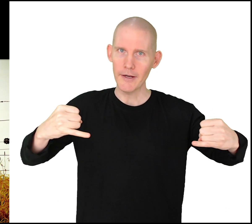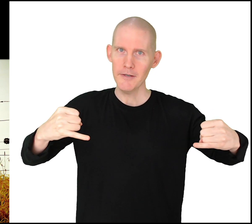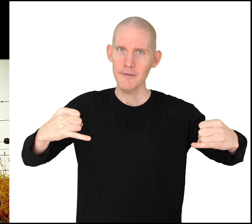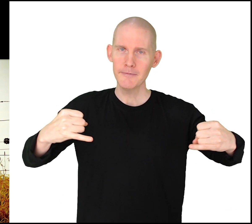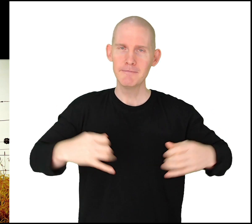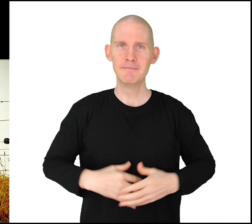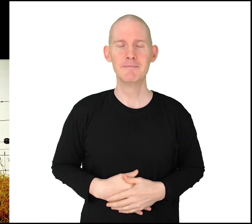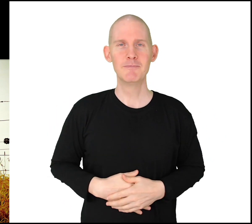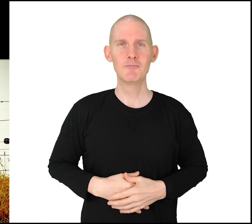line,